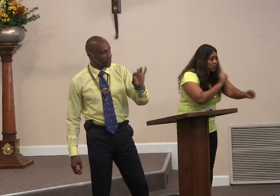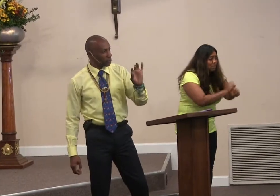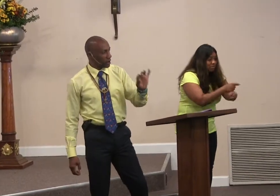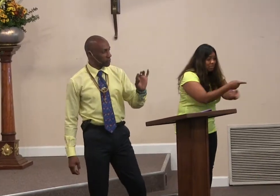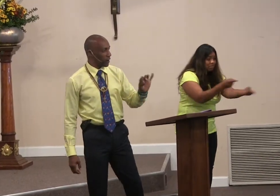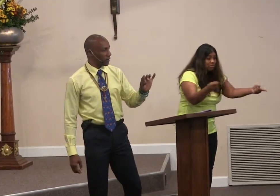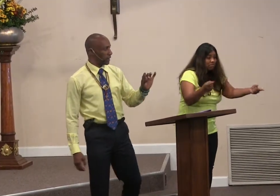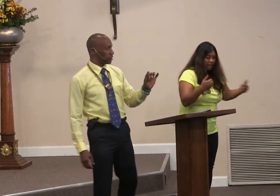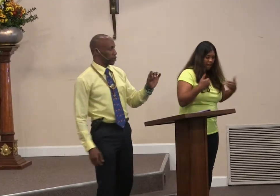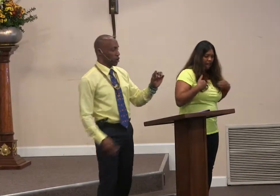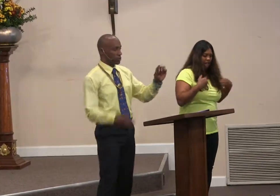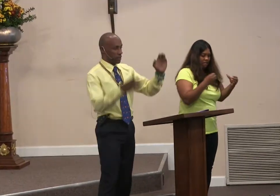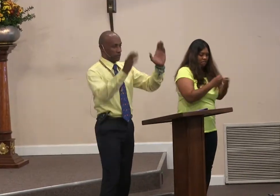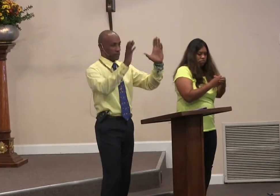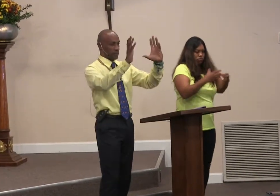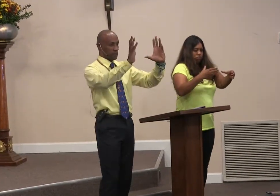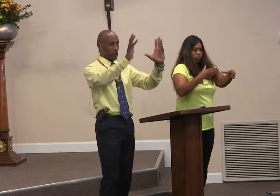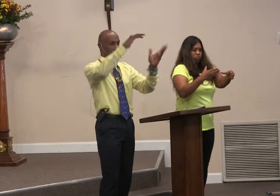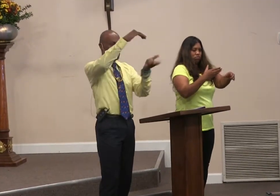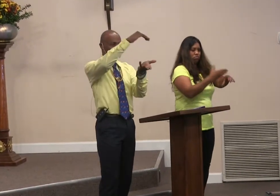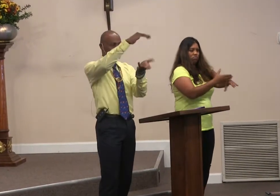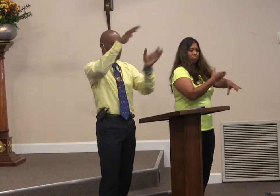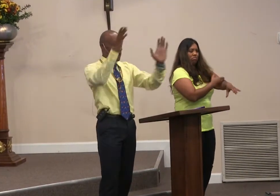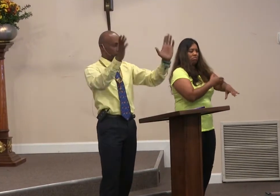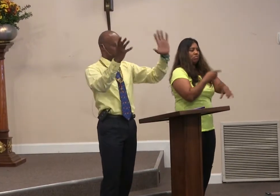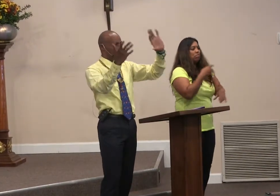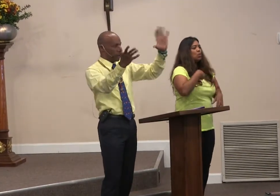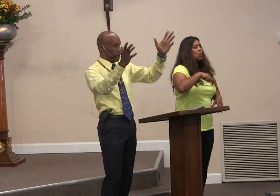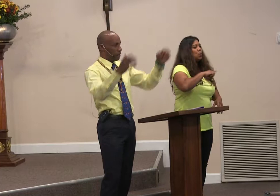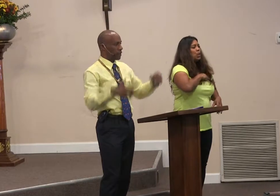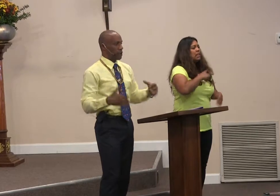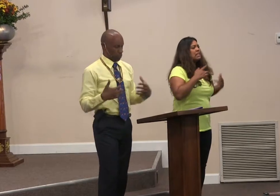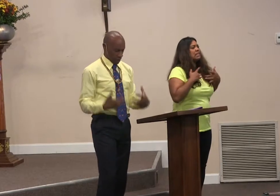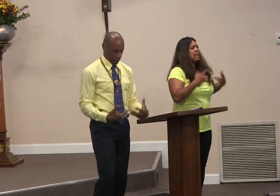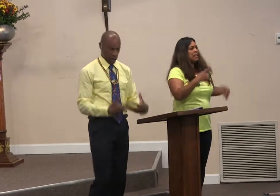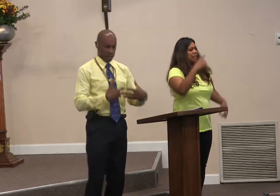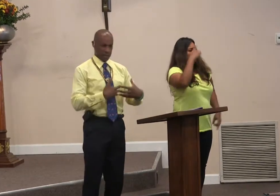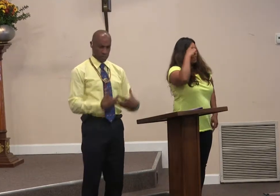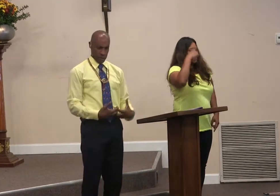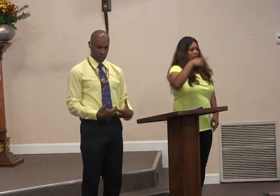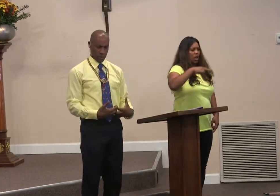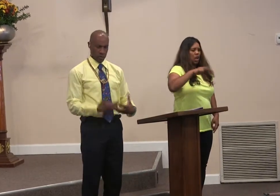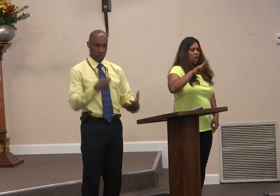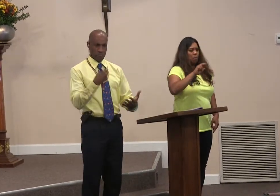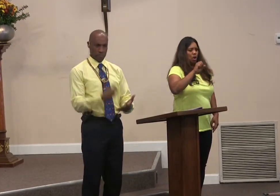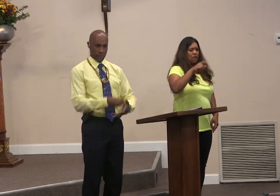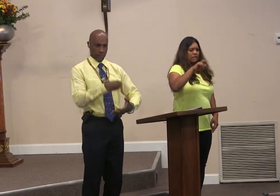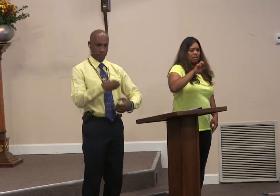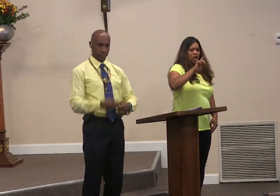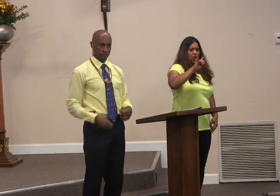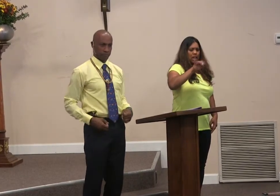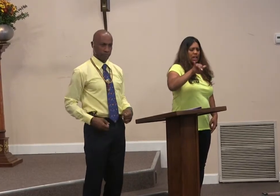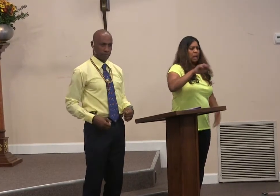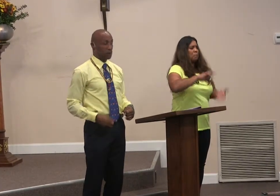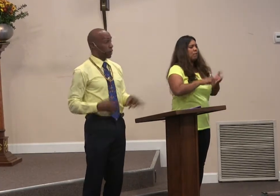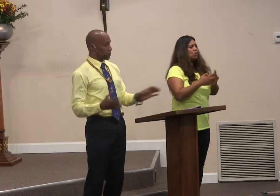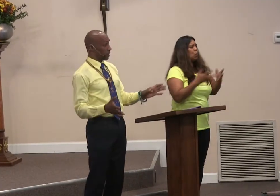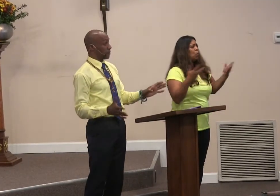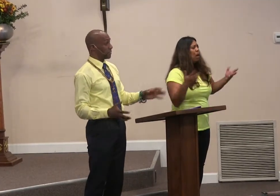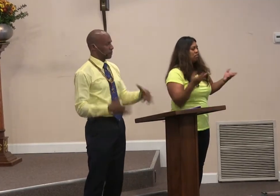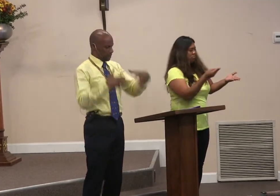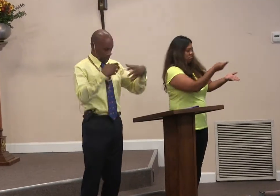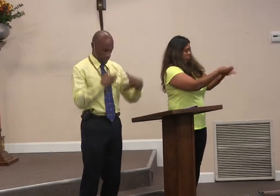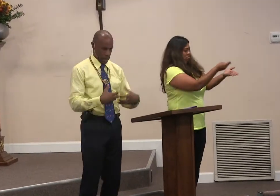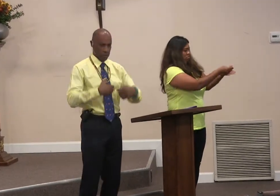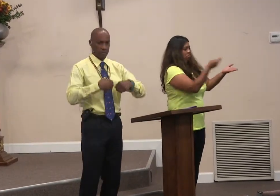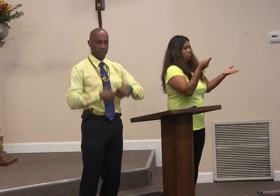often think of prosperity in terms of this small little paradigm of prosperity means money. Prosperity